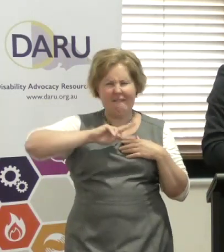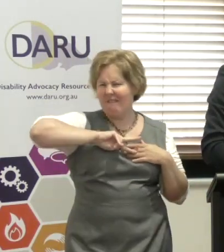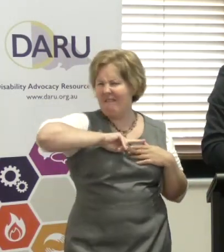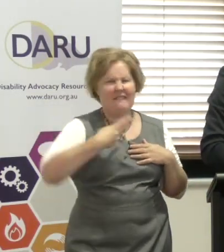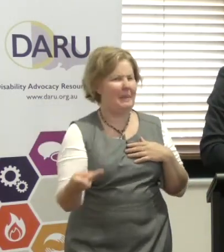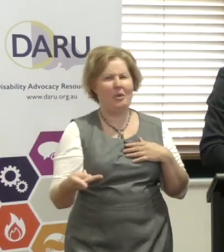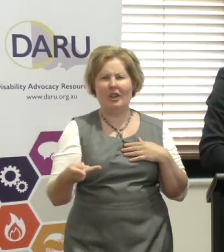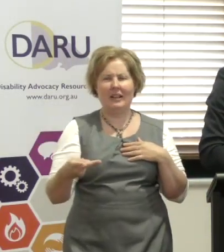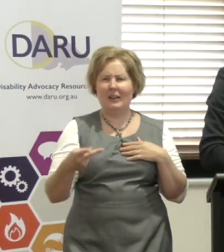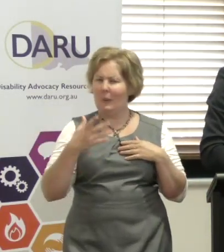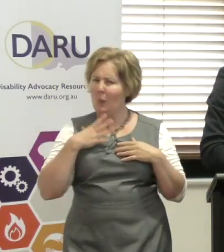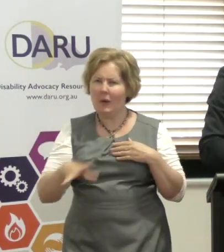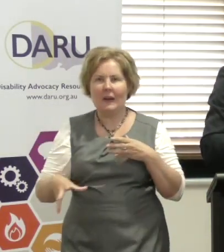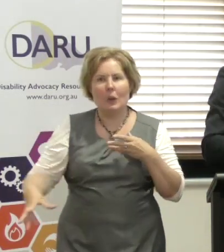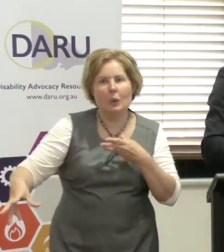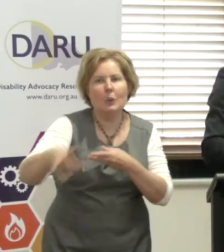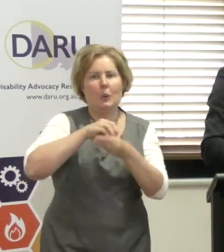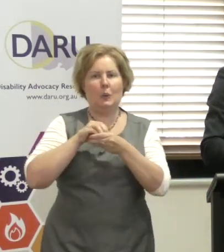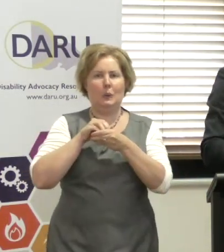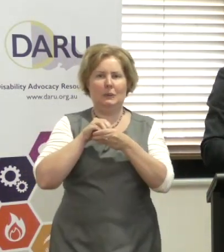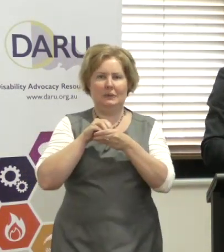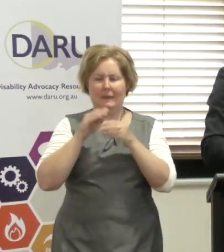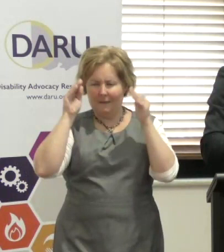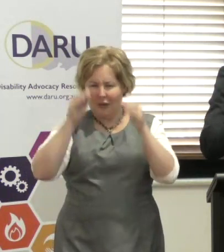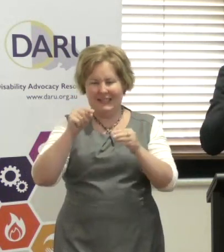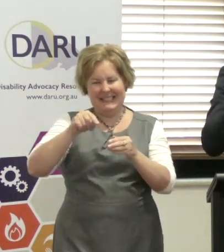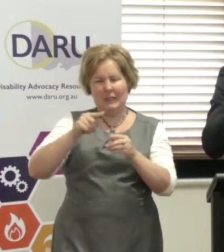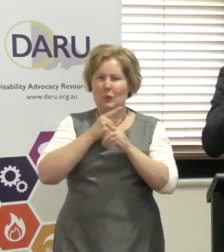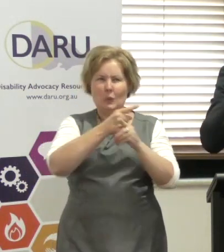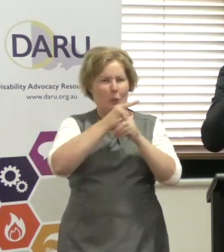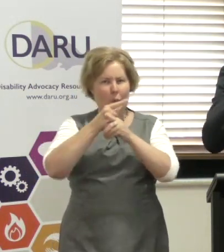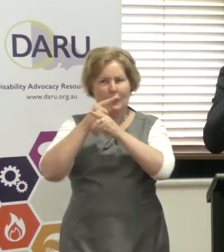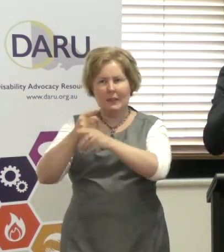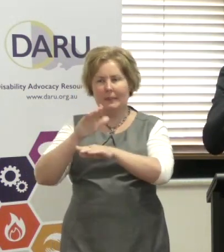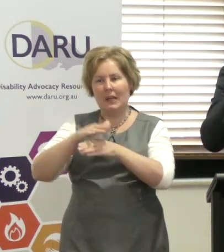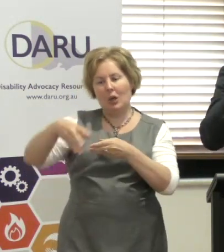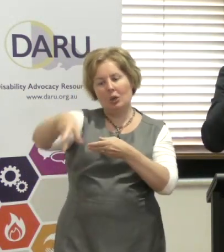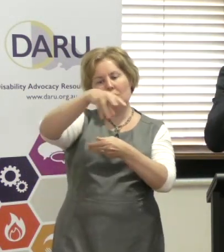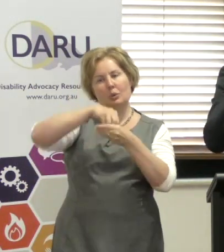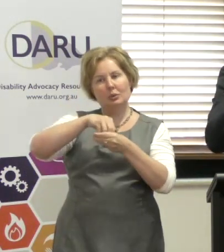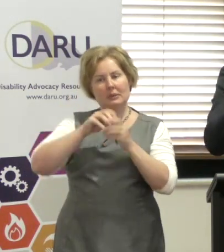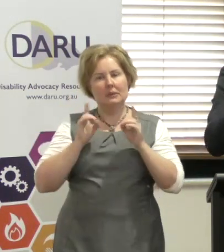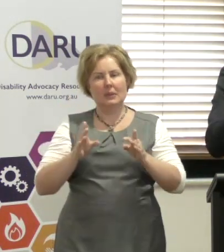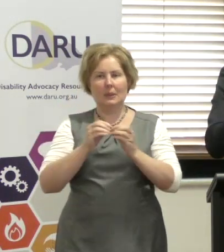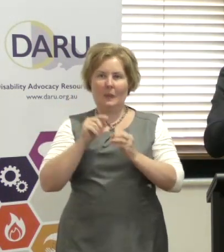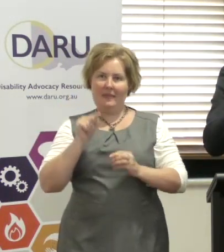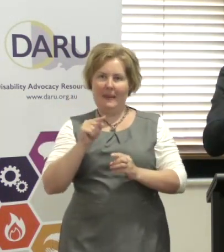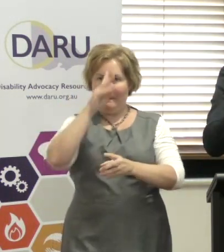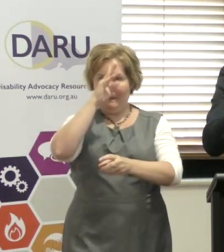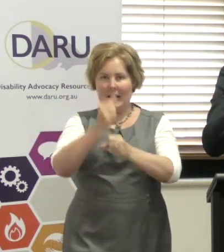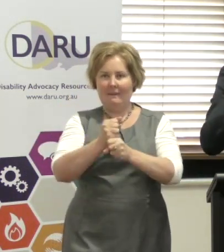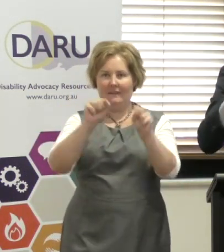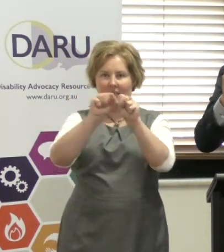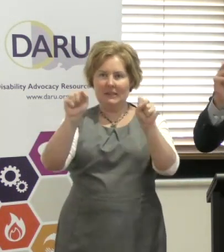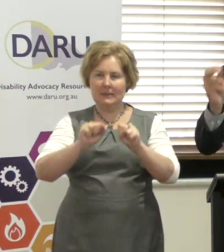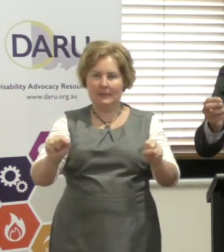get the focus back onto inclusion. Let's talk about inclusion. And let's start with that. So that's the belief system upon which